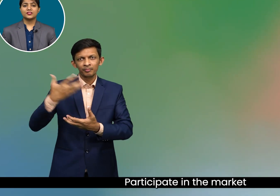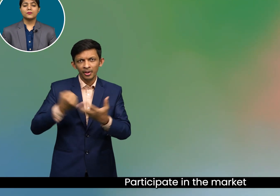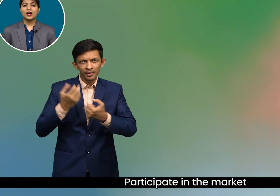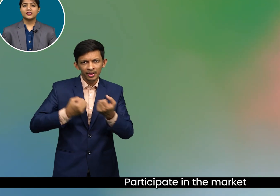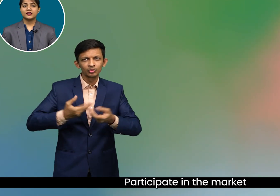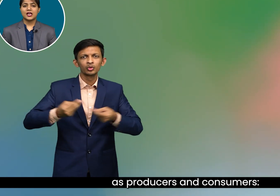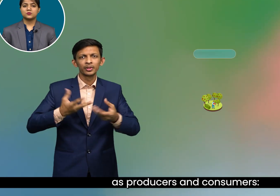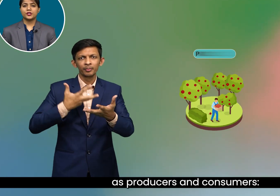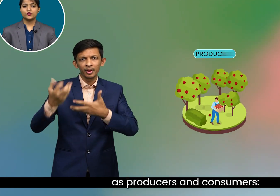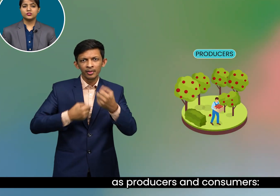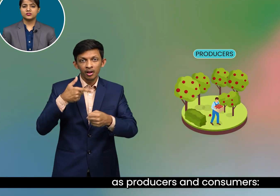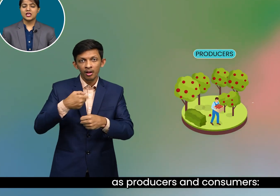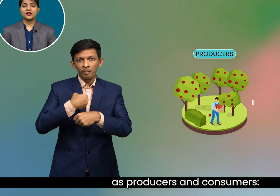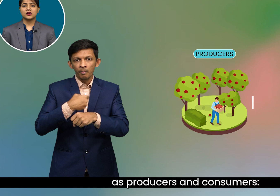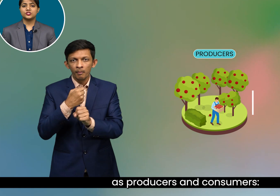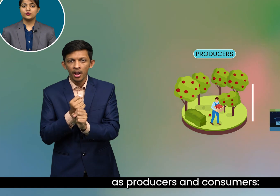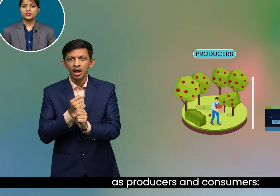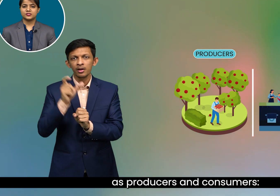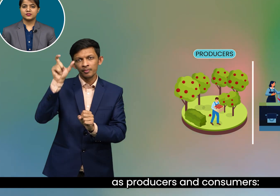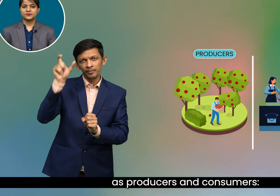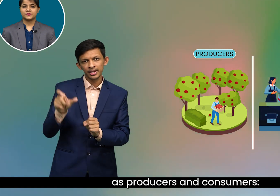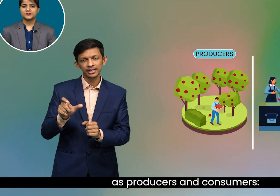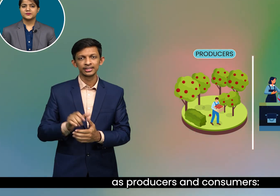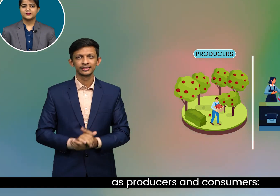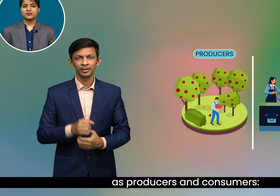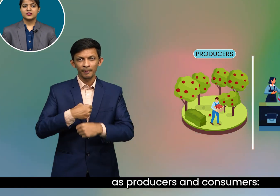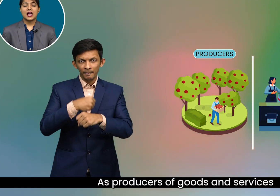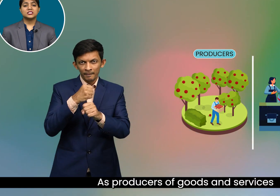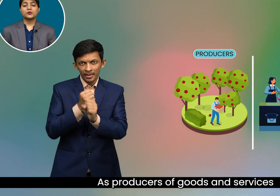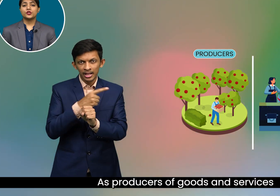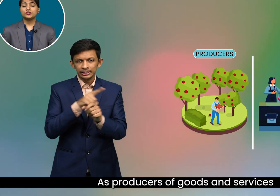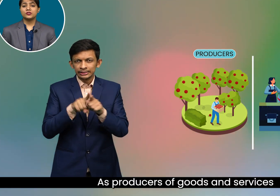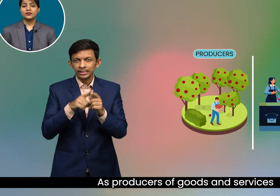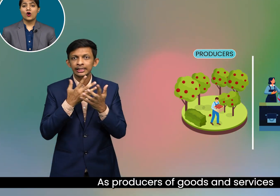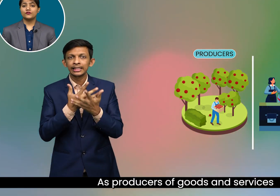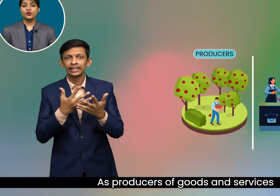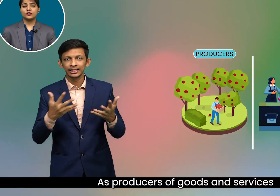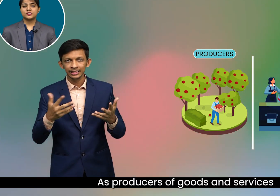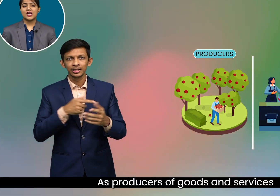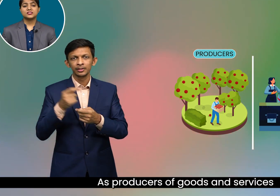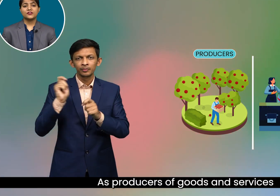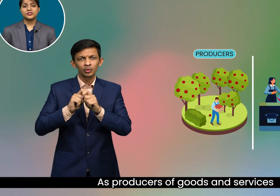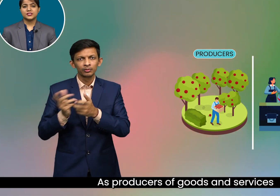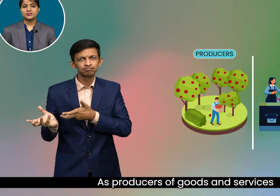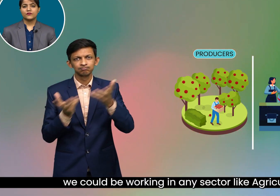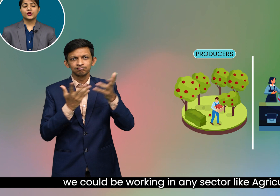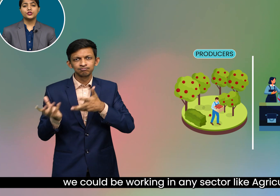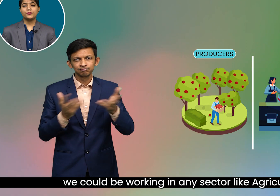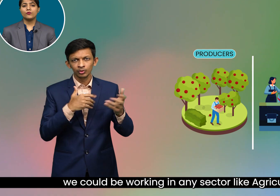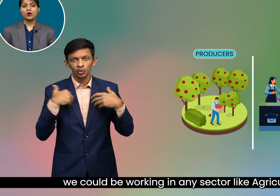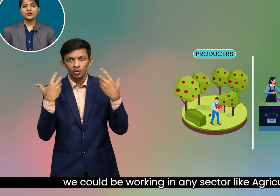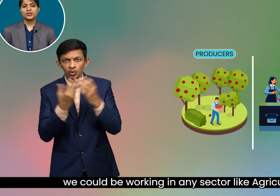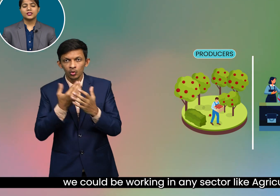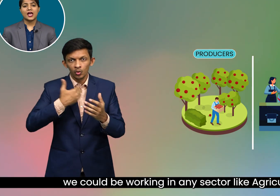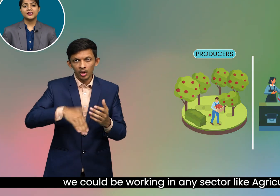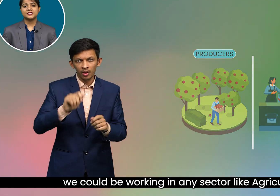Participate in the market as producers and consumers. As producer of goods and services, we could